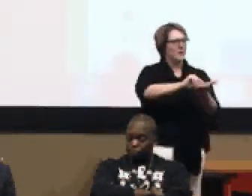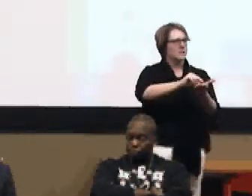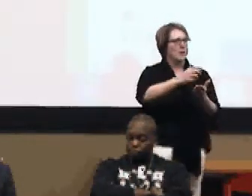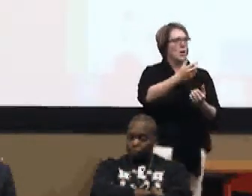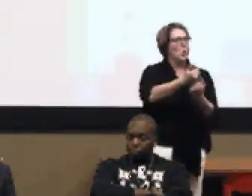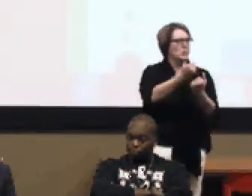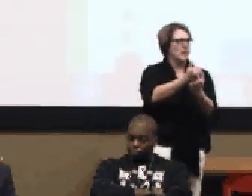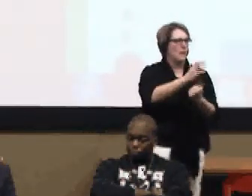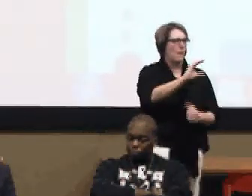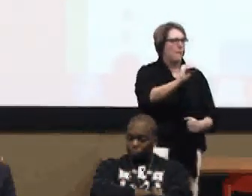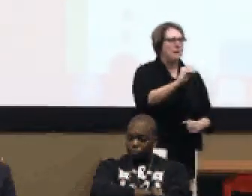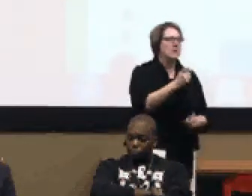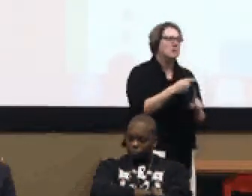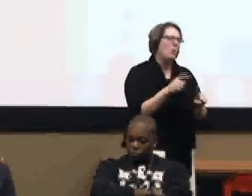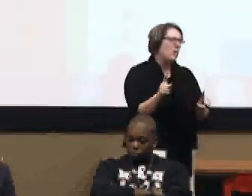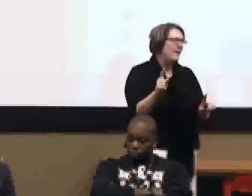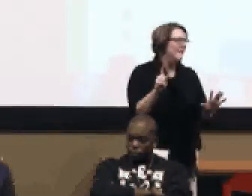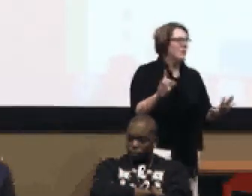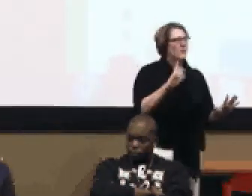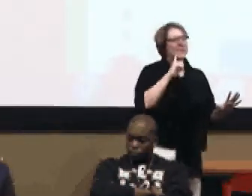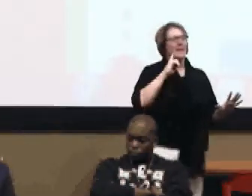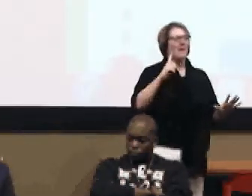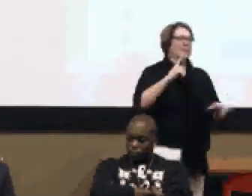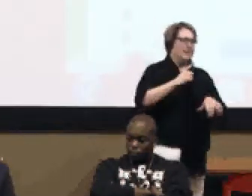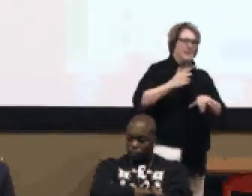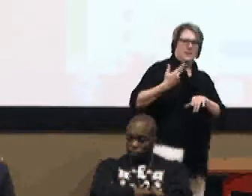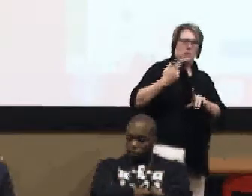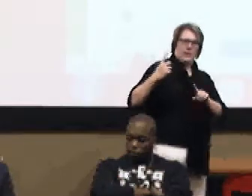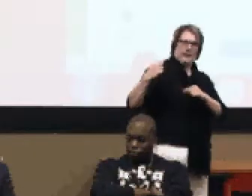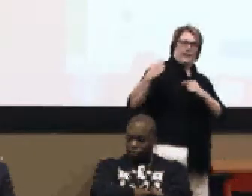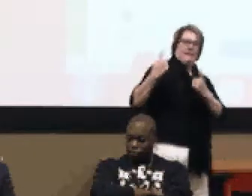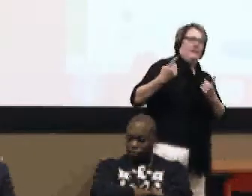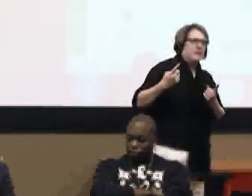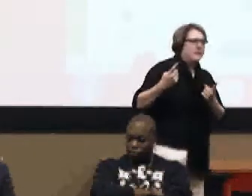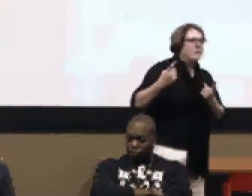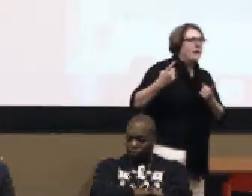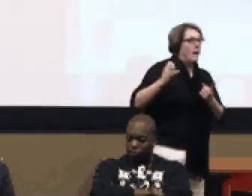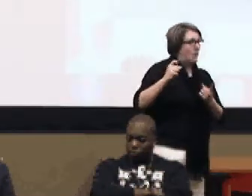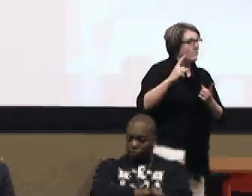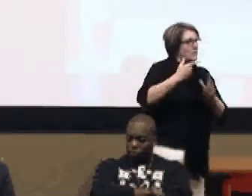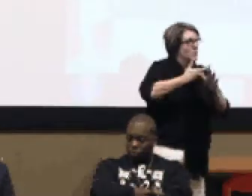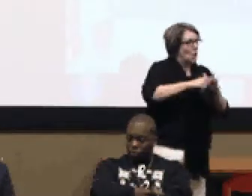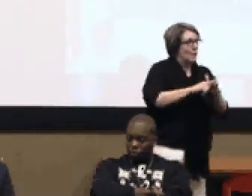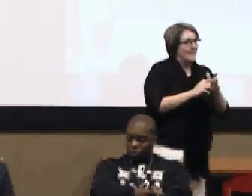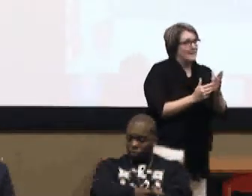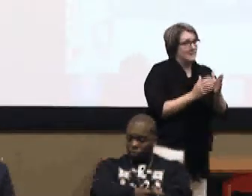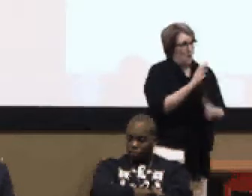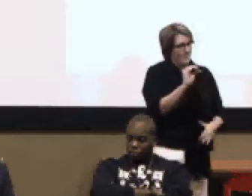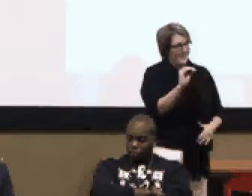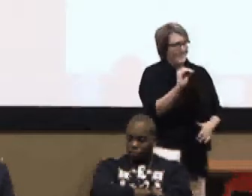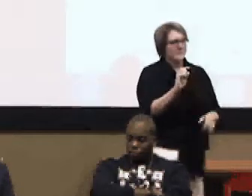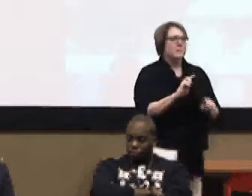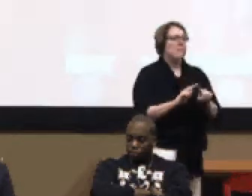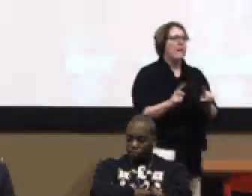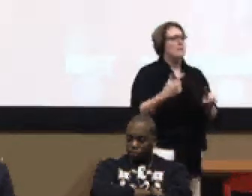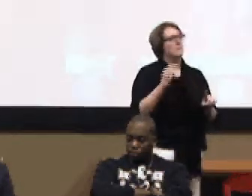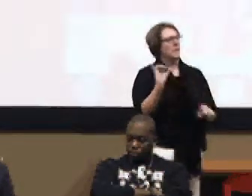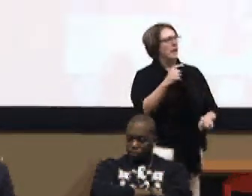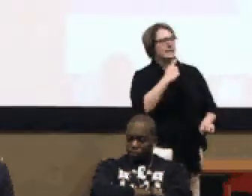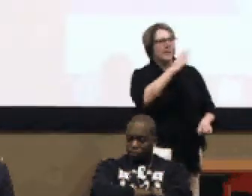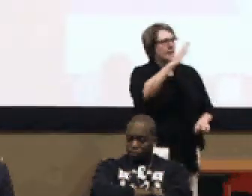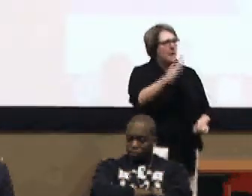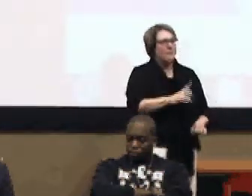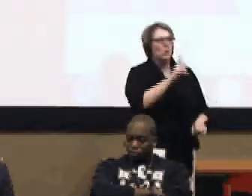a long history in a short amount of time of starting companies. But like I said,